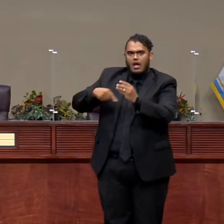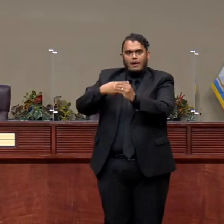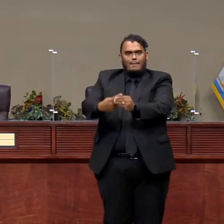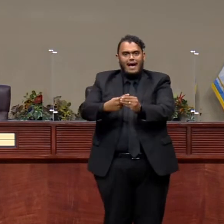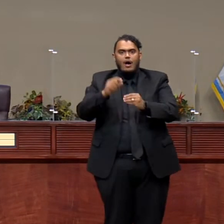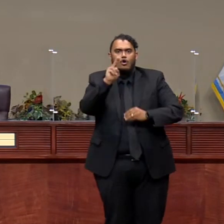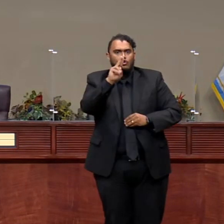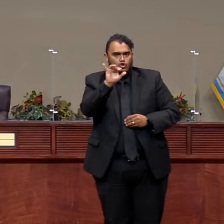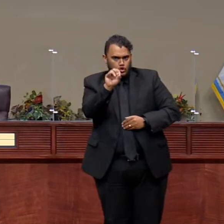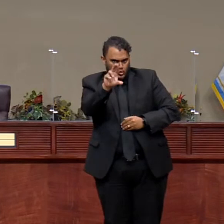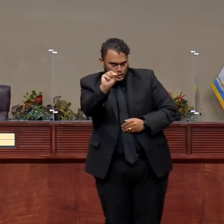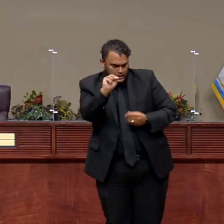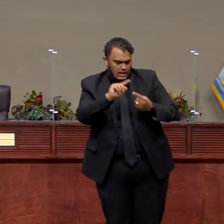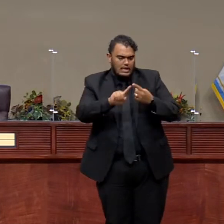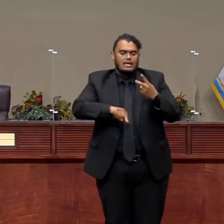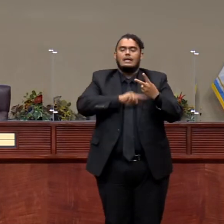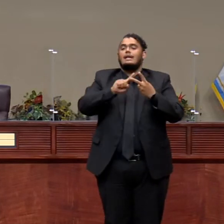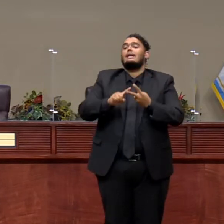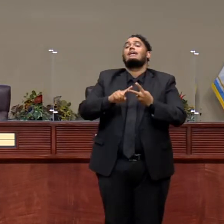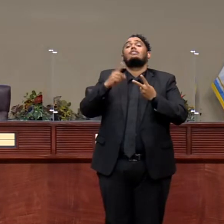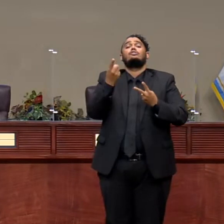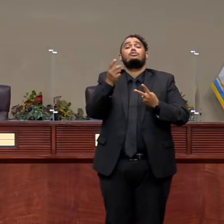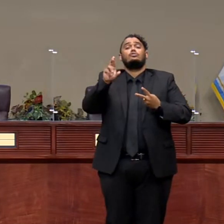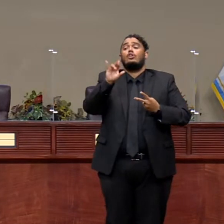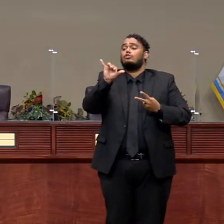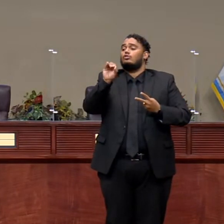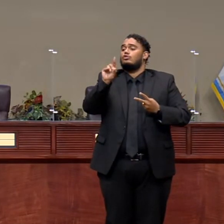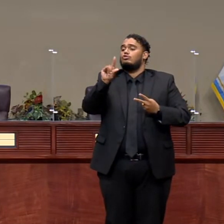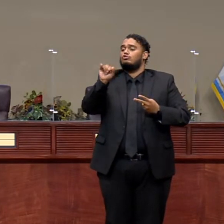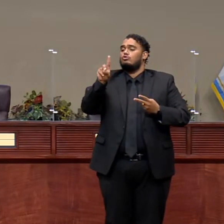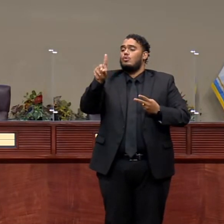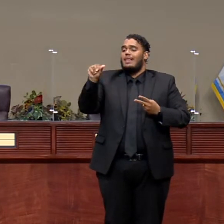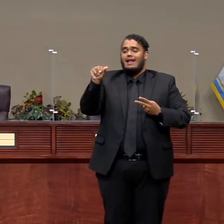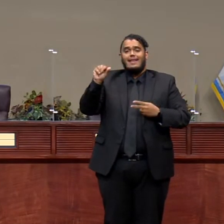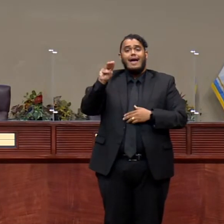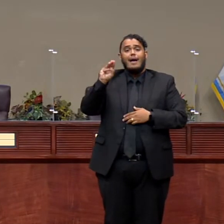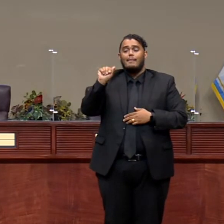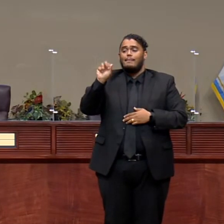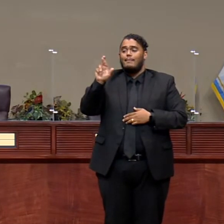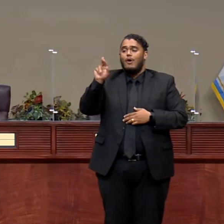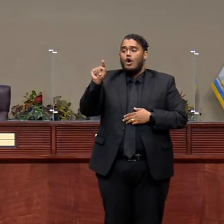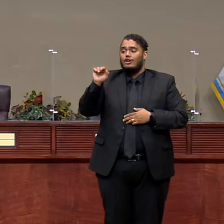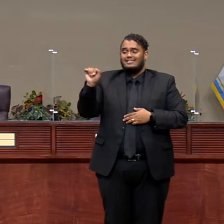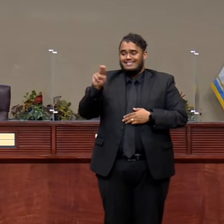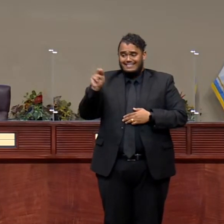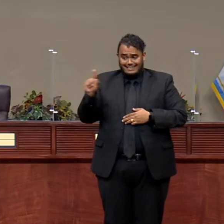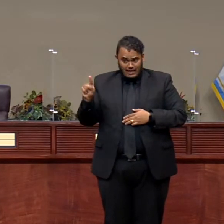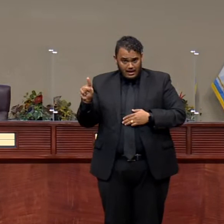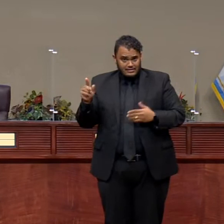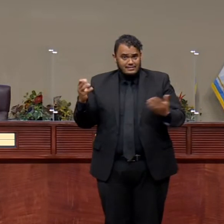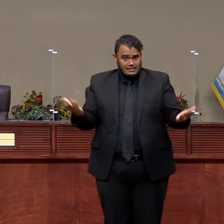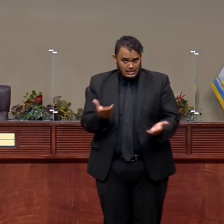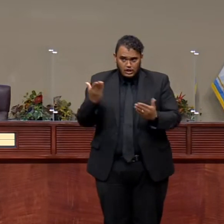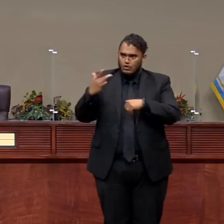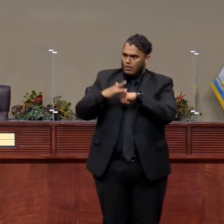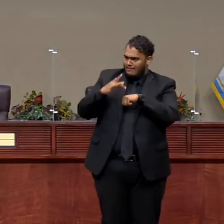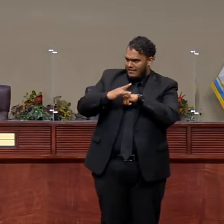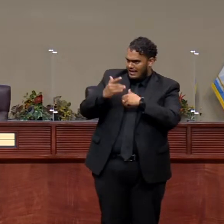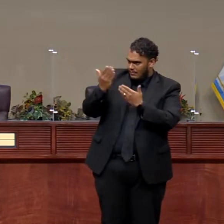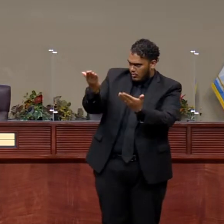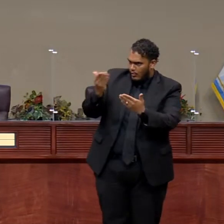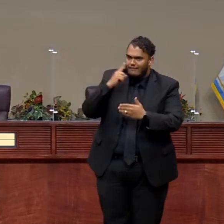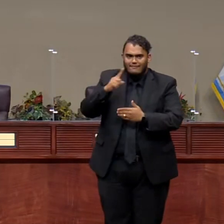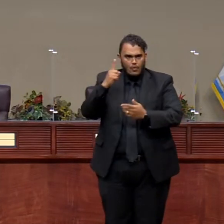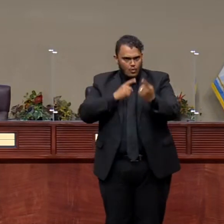Martinez, our health services director. And with that, we'll open it up to any questions. There will be a microphone here in the room that will be moving